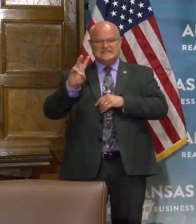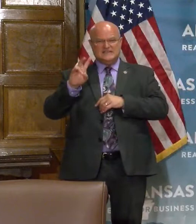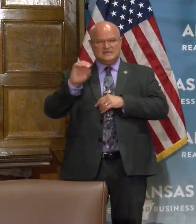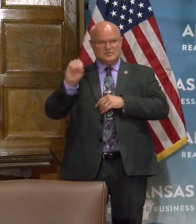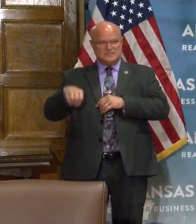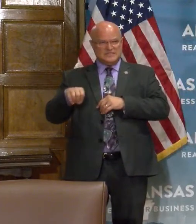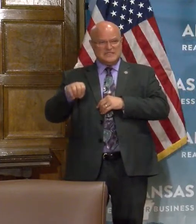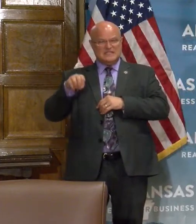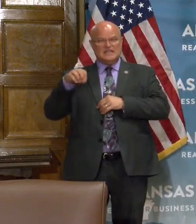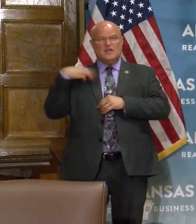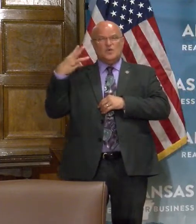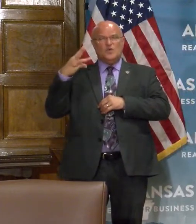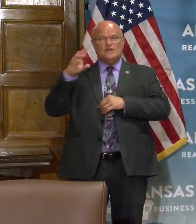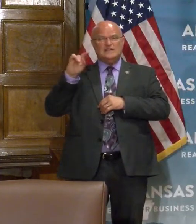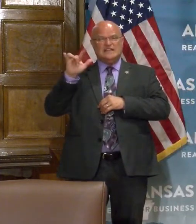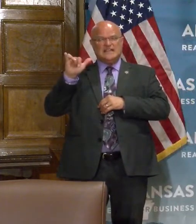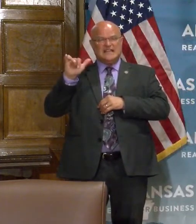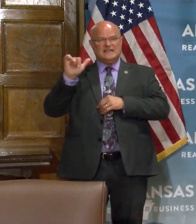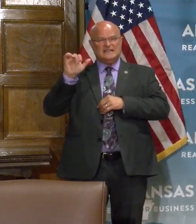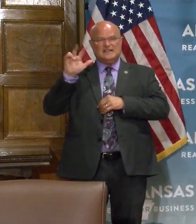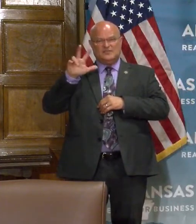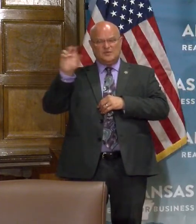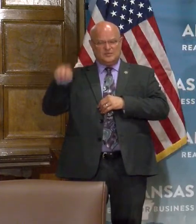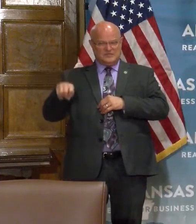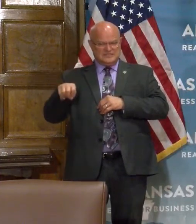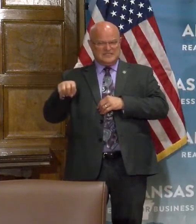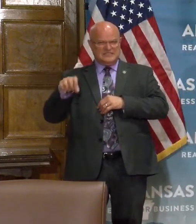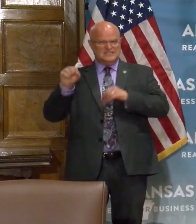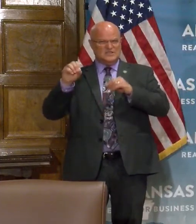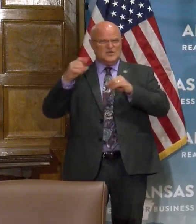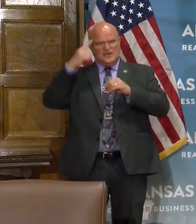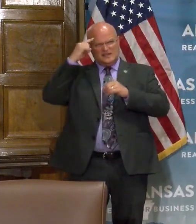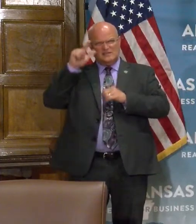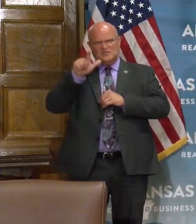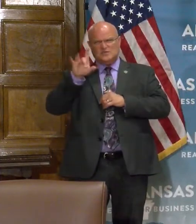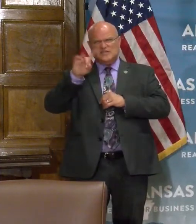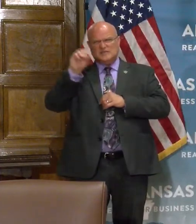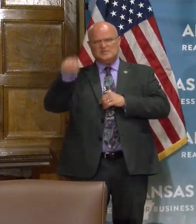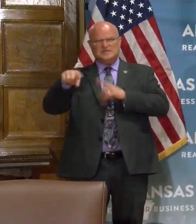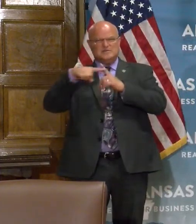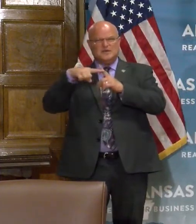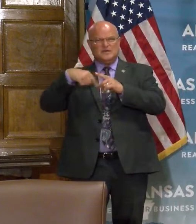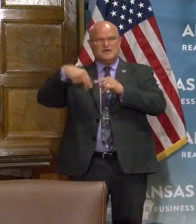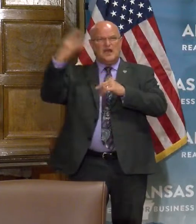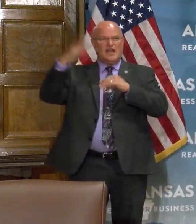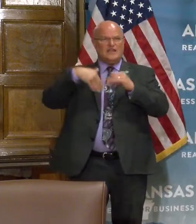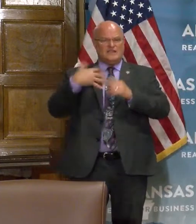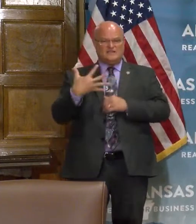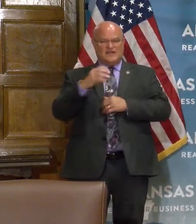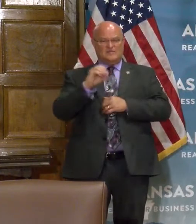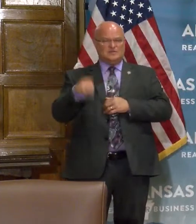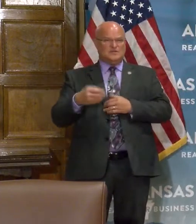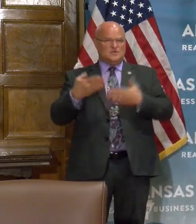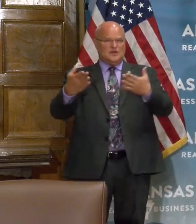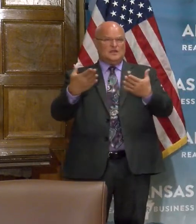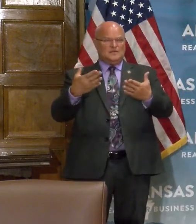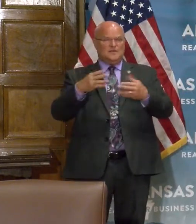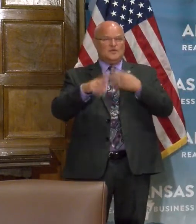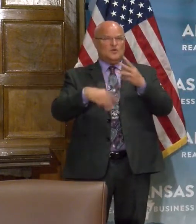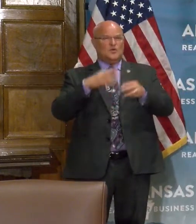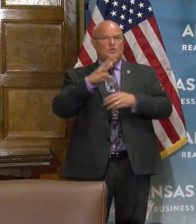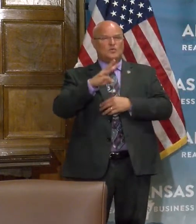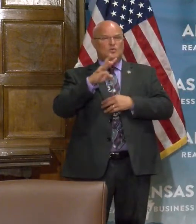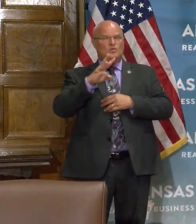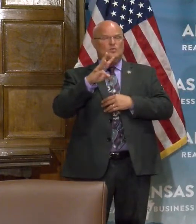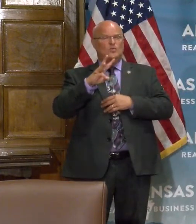Benton County, I believe its average daily percent positive rate was 28% positive, which is way higher than the 5% recommended by the World Health